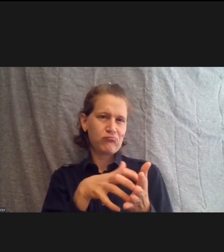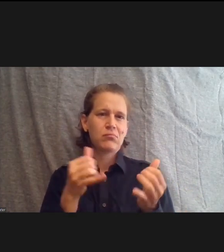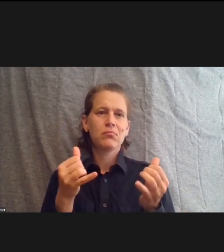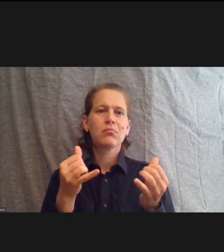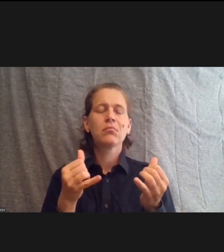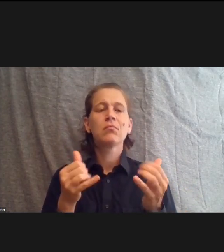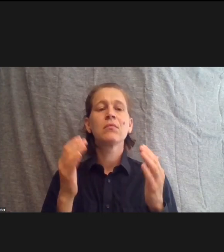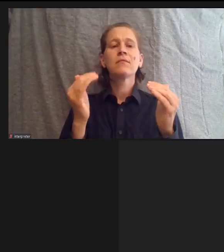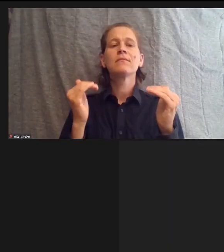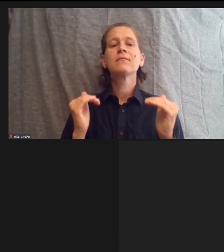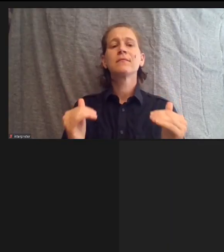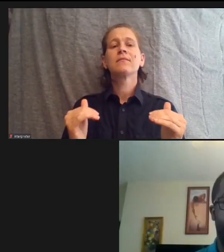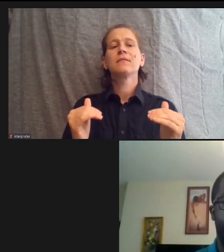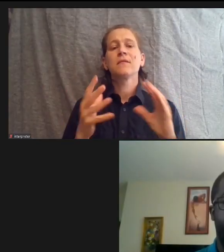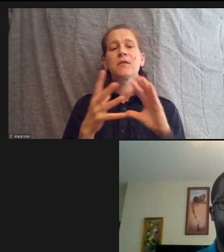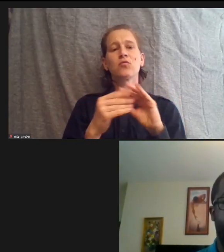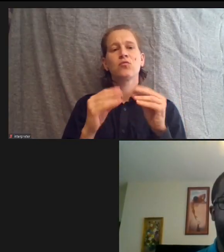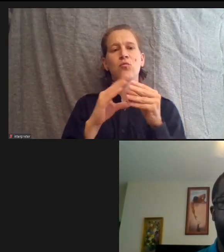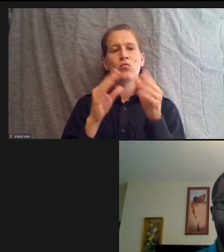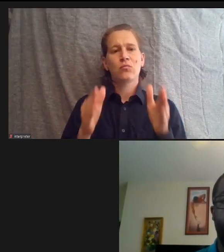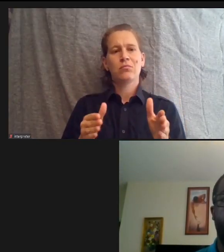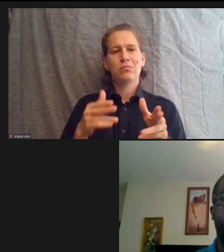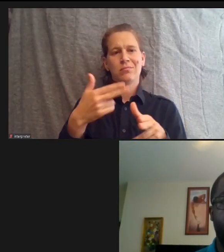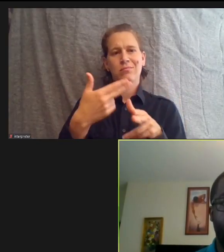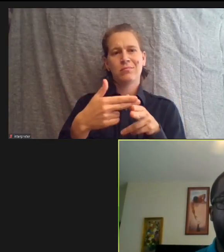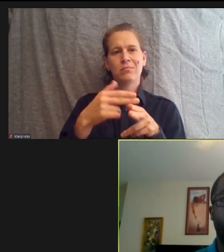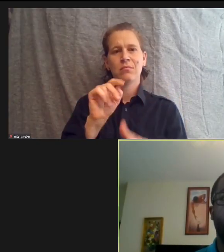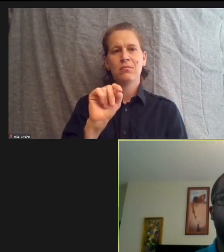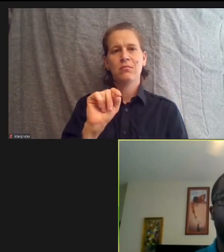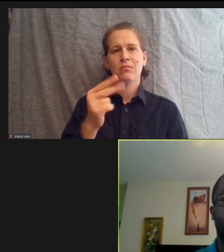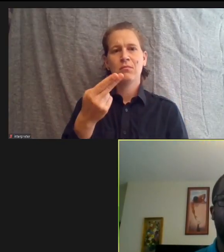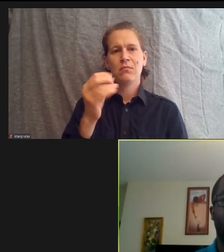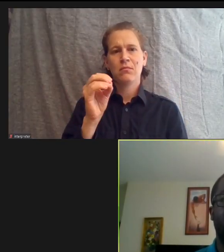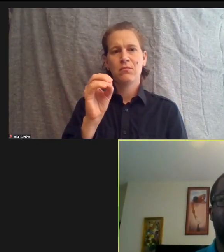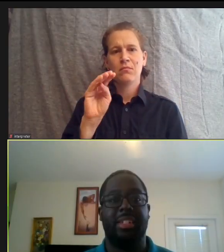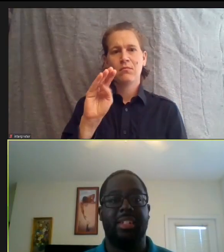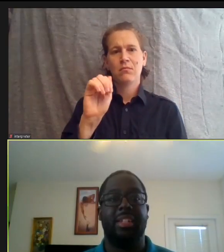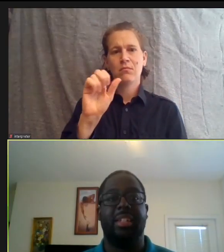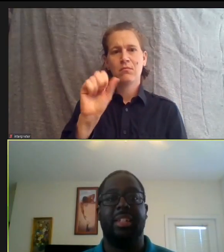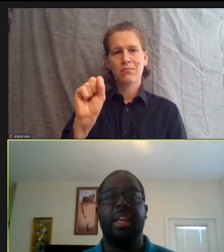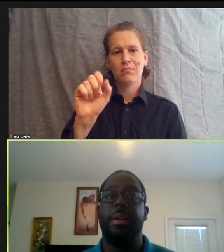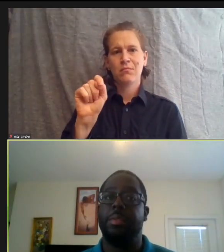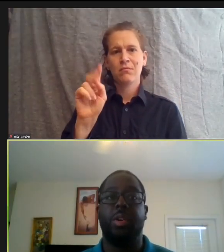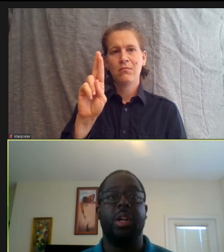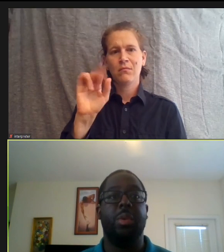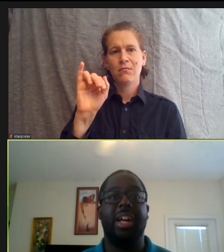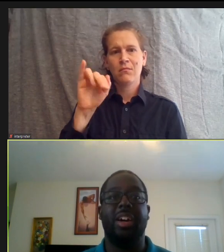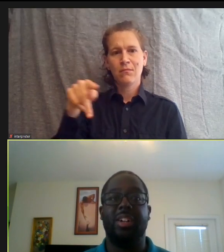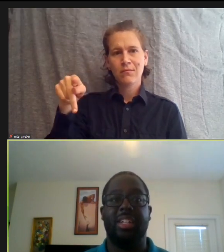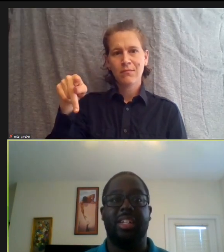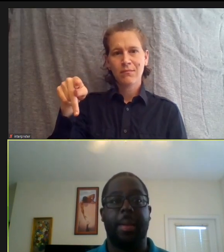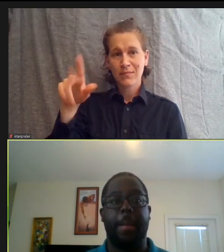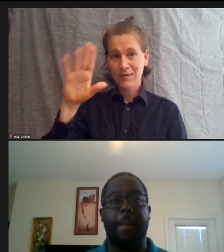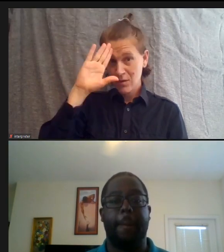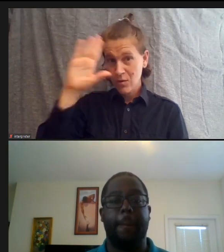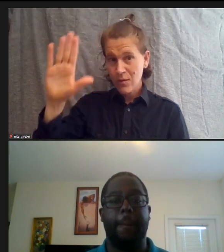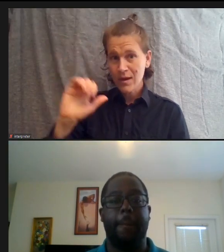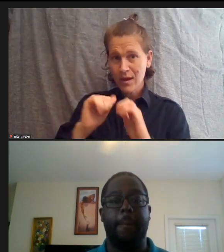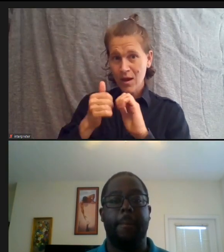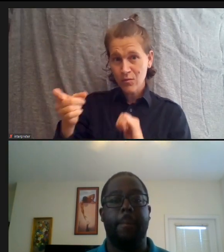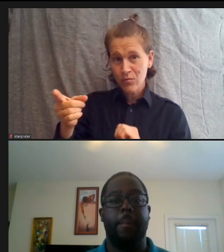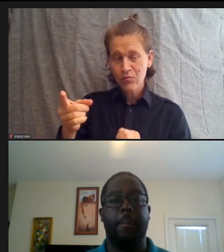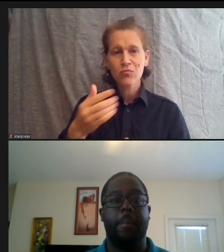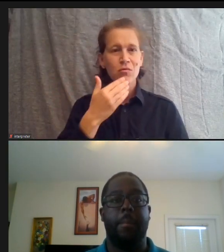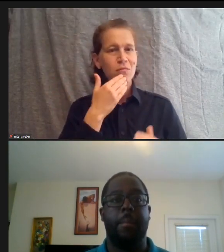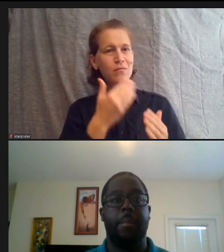a storyteller by the name of Thomas Tripp. Thomas, hey, how are you? I'm doing well. Excellent. Well,